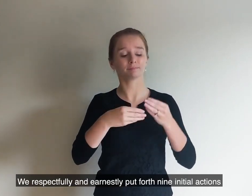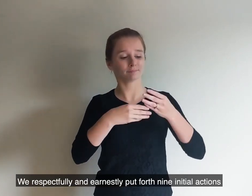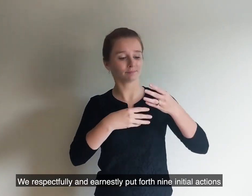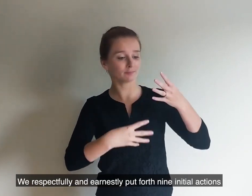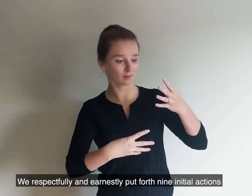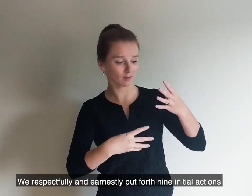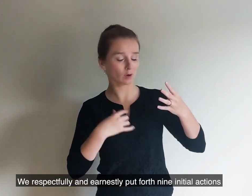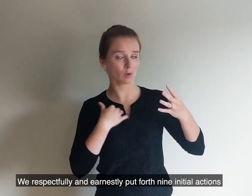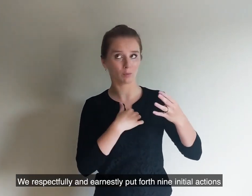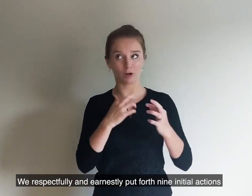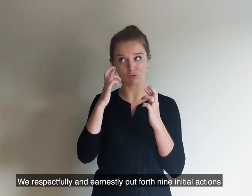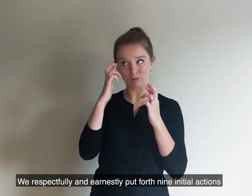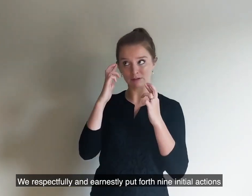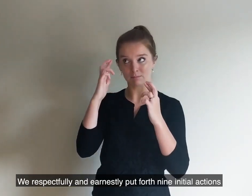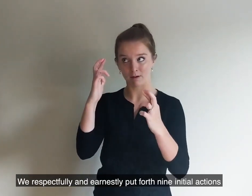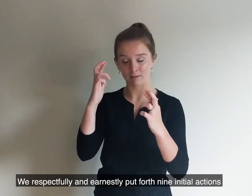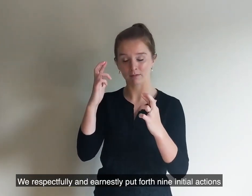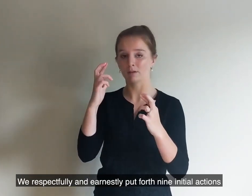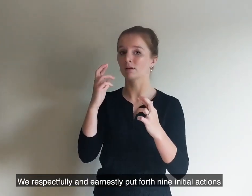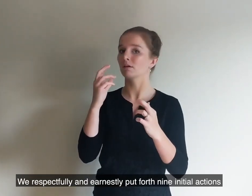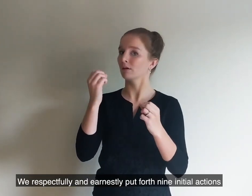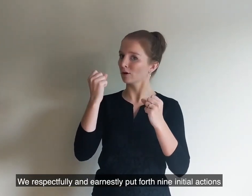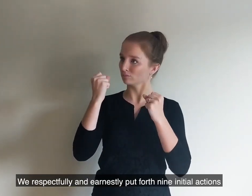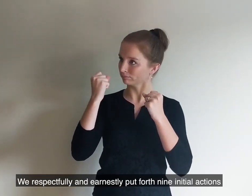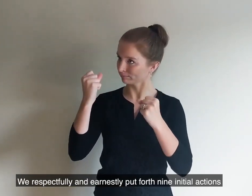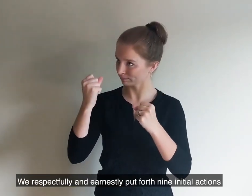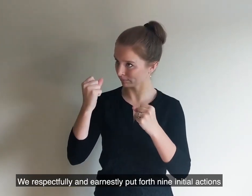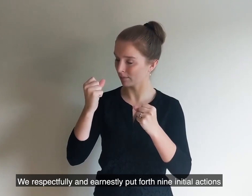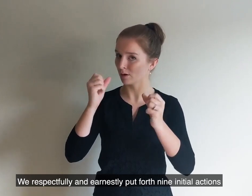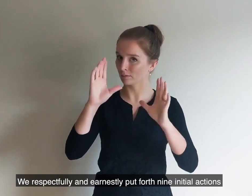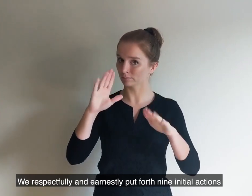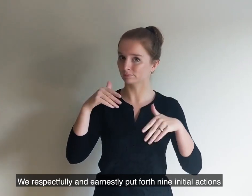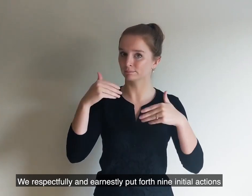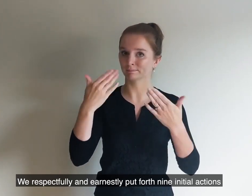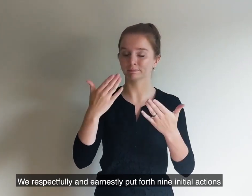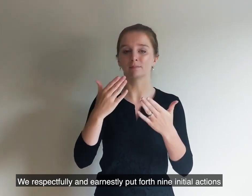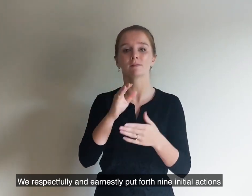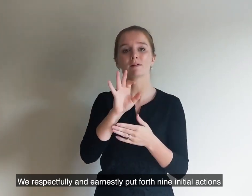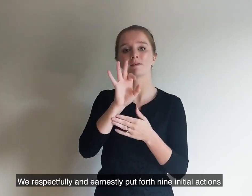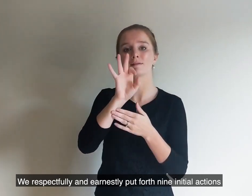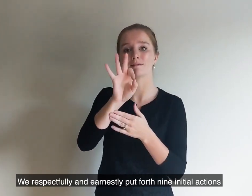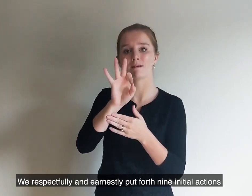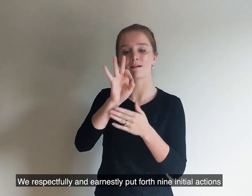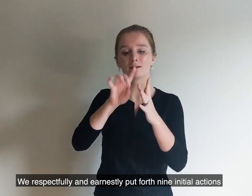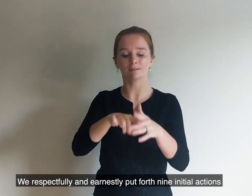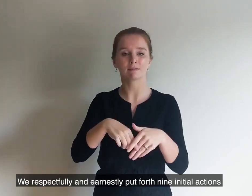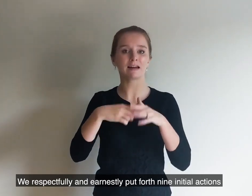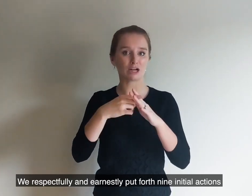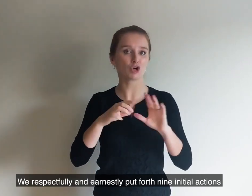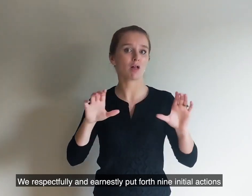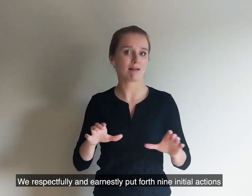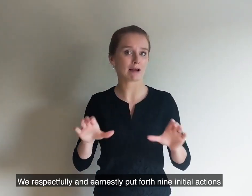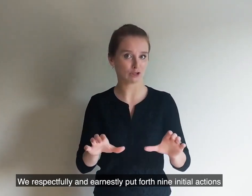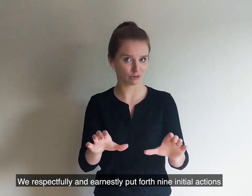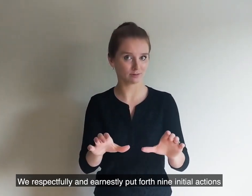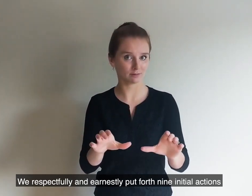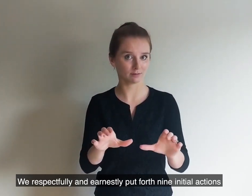Below, we respectfully and earnestly put forth 9 initial actions